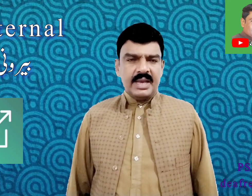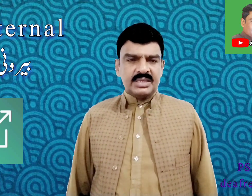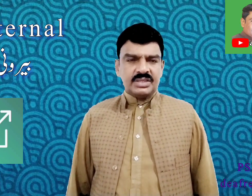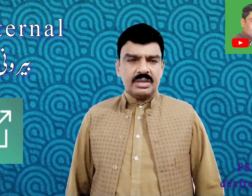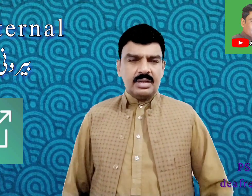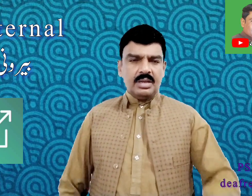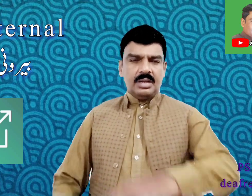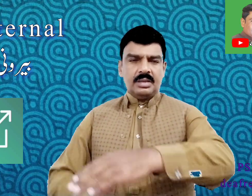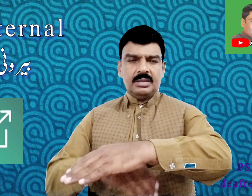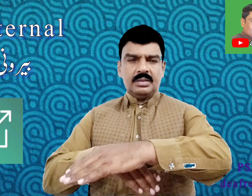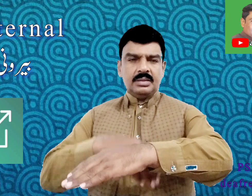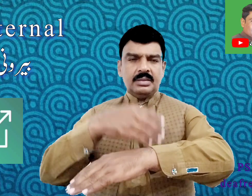external,